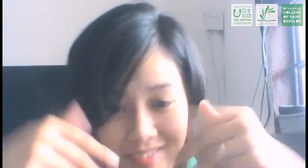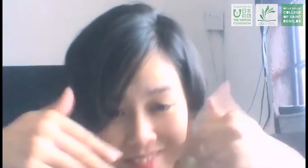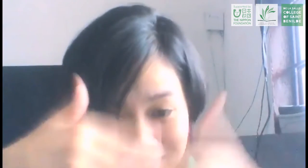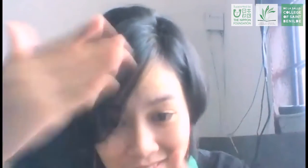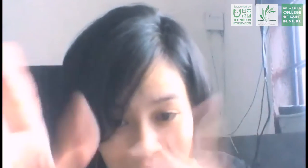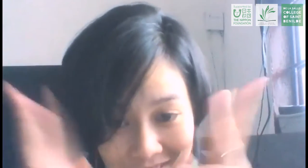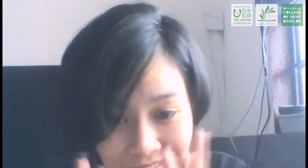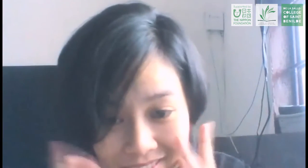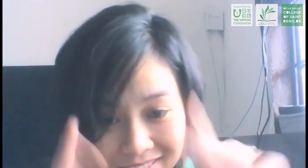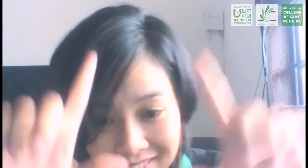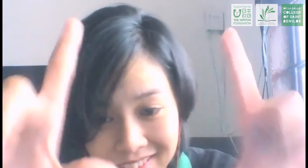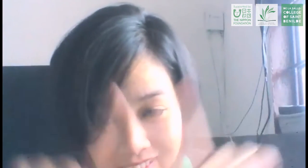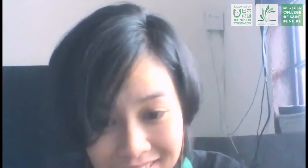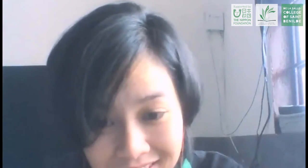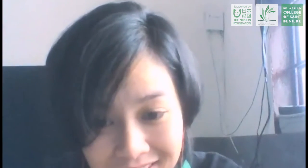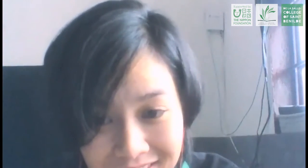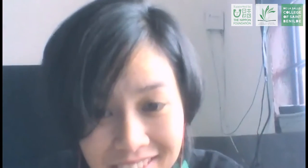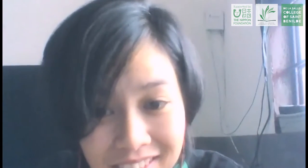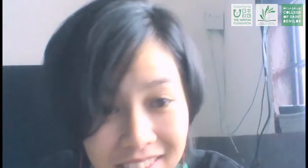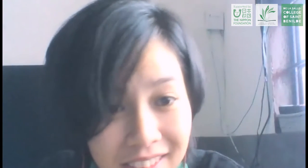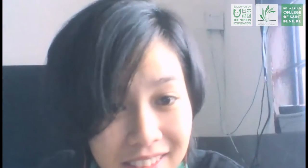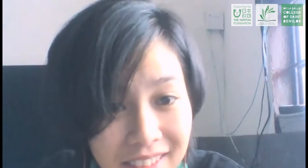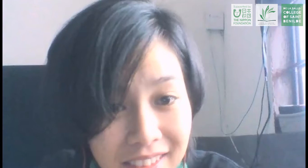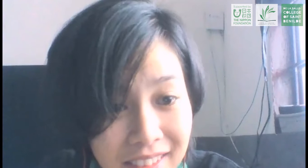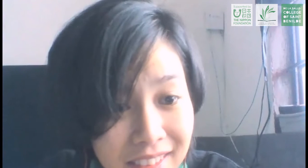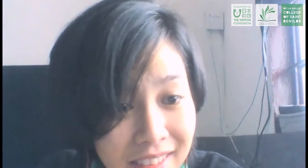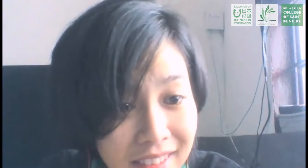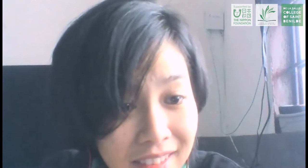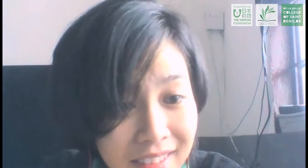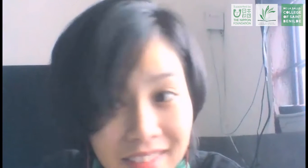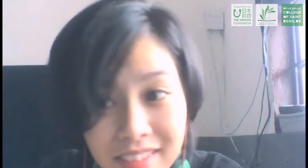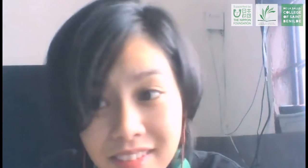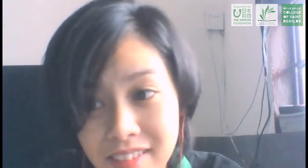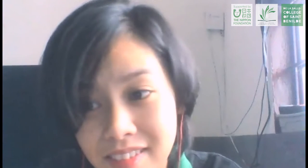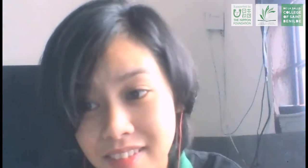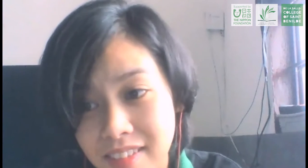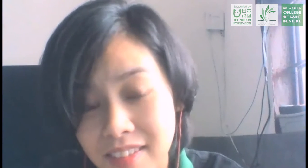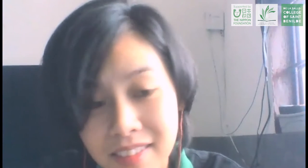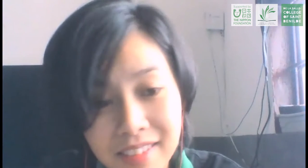Shaq is saying you should take your laptop and bang it against the wall just to see if it'll work better.